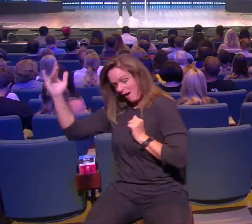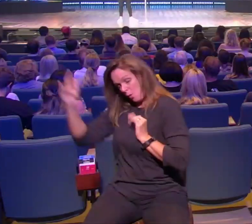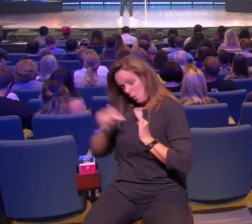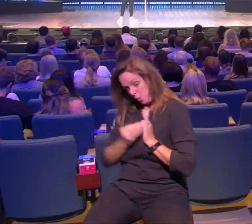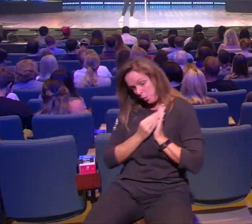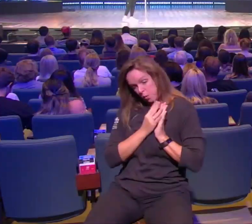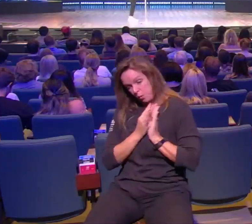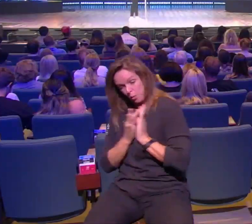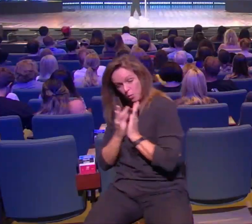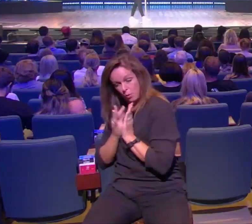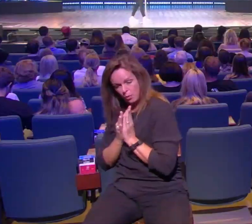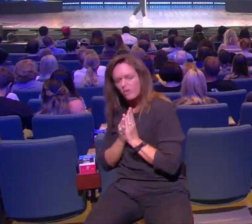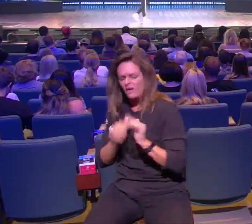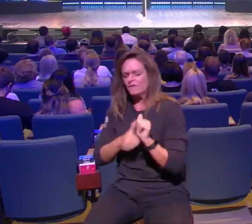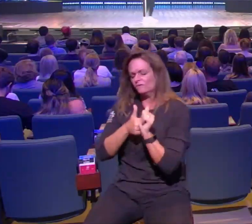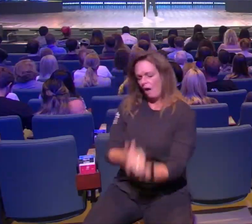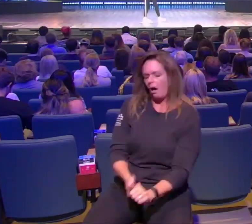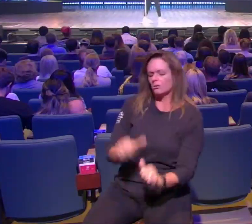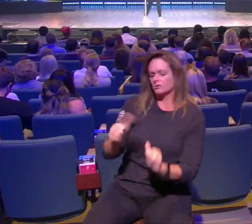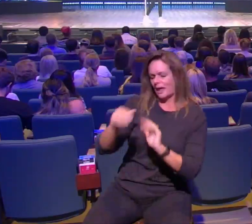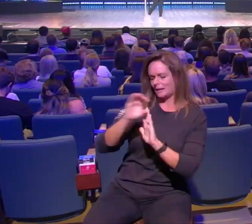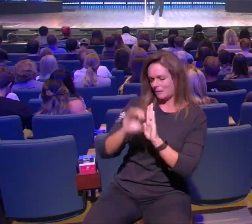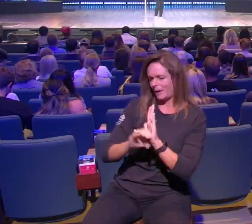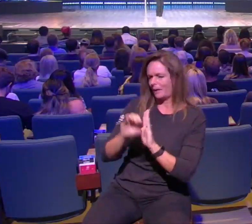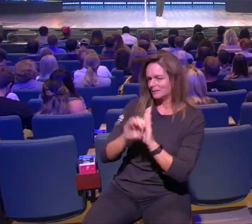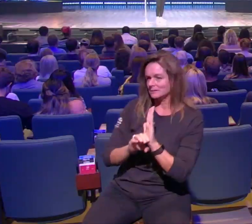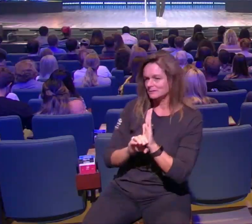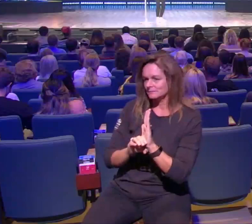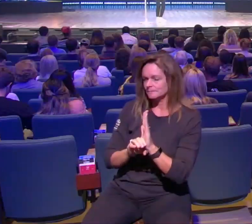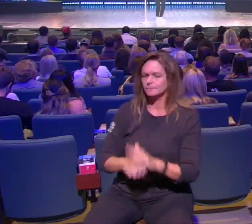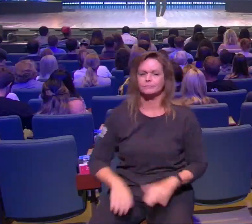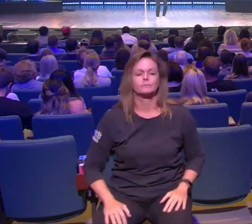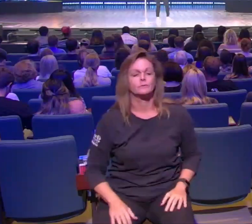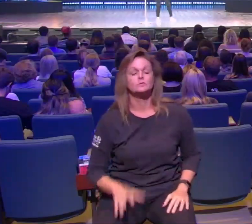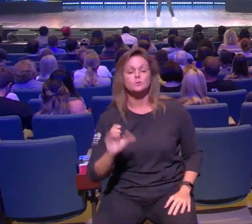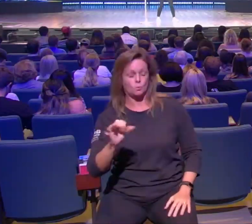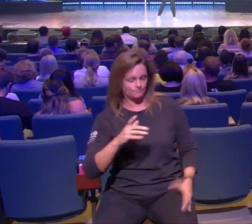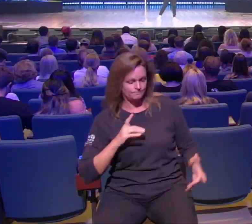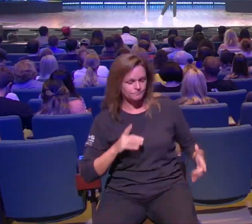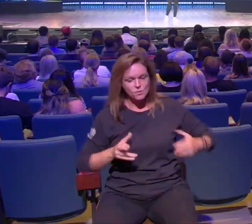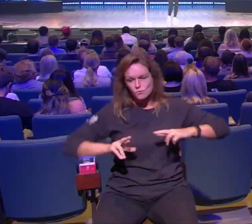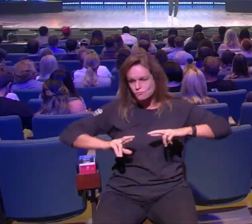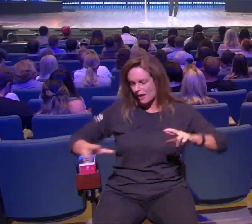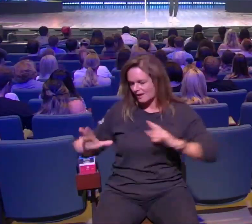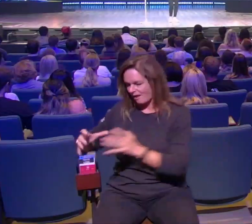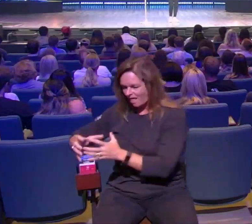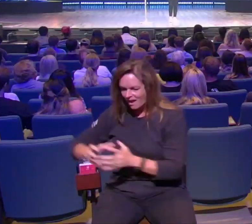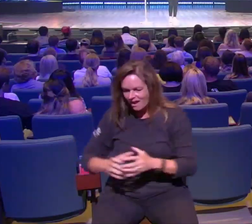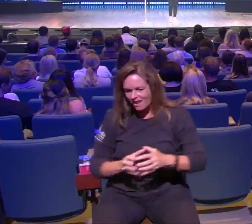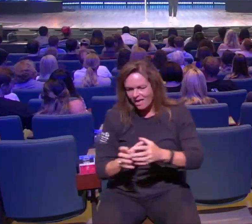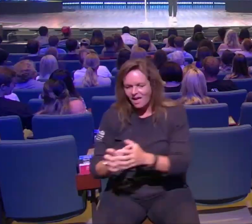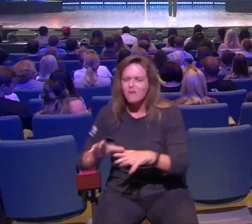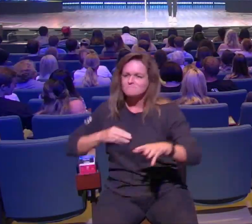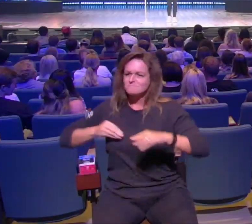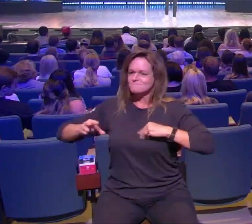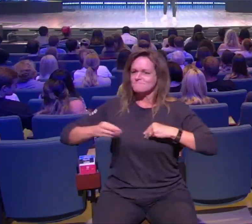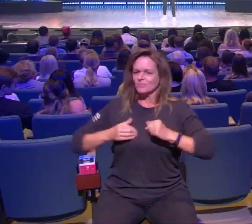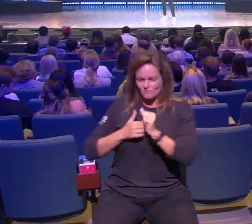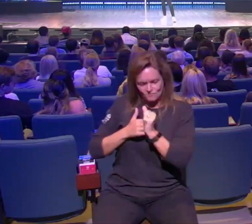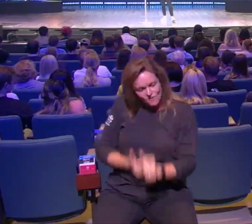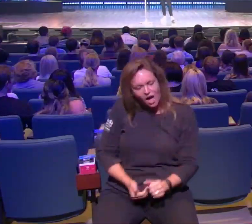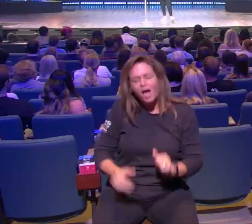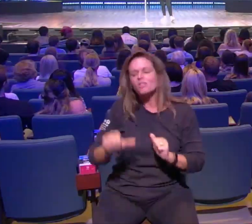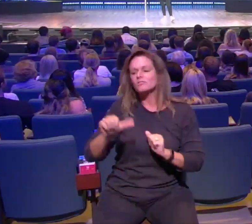flowing with milk and honey. It is exactly what God said, and we are with you. We are ready to go in and take the land." But then 10